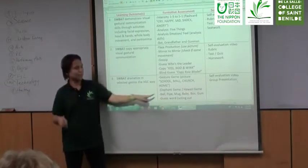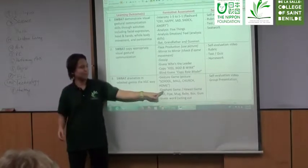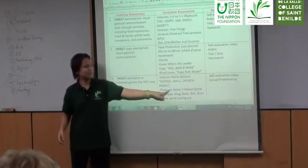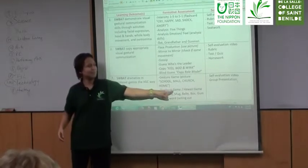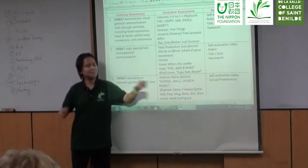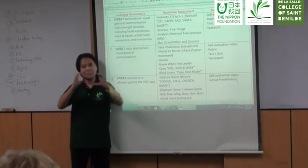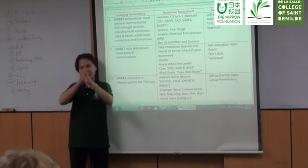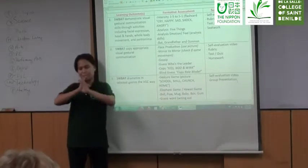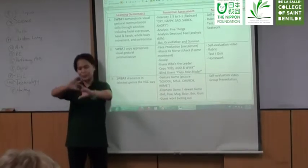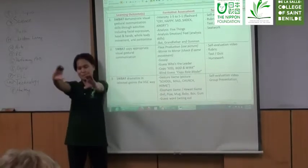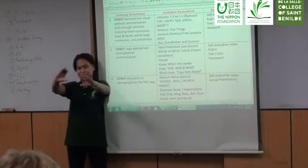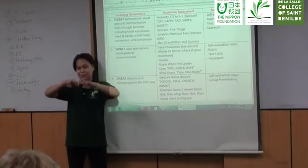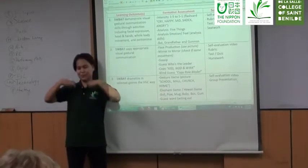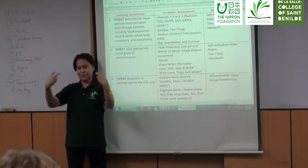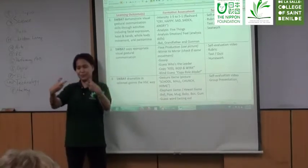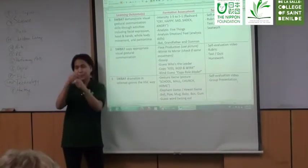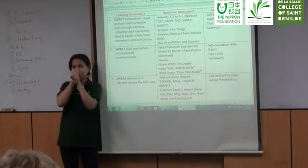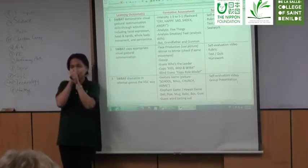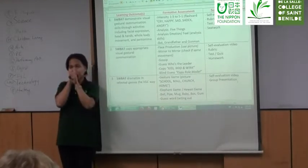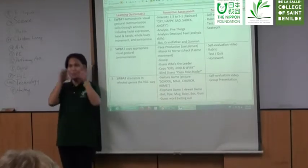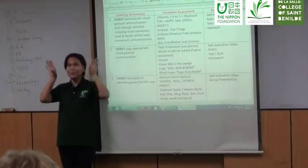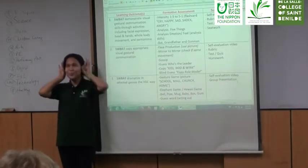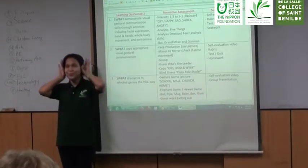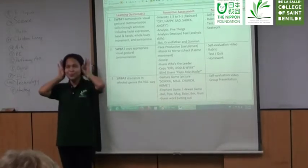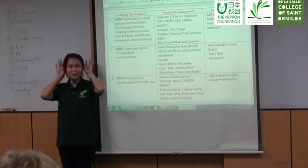various stories.